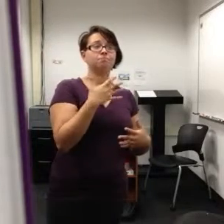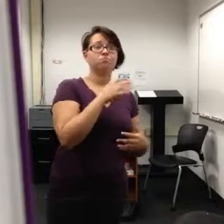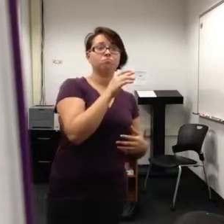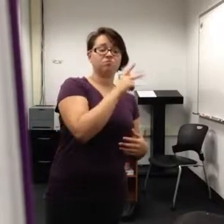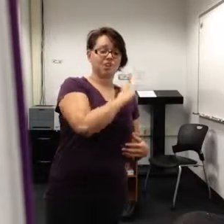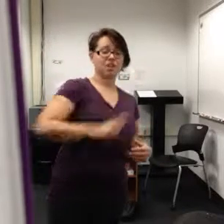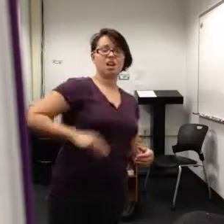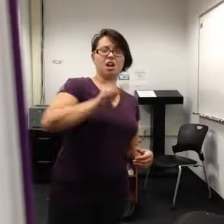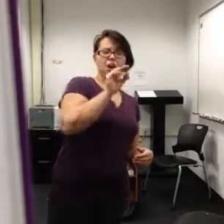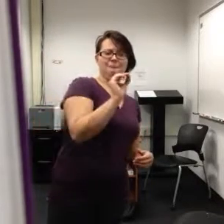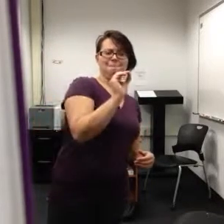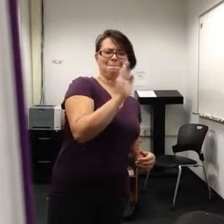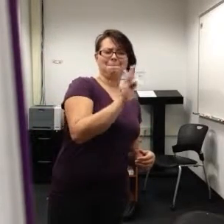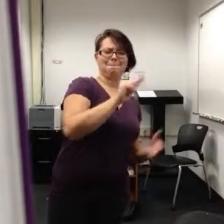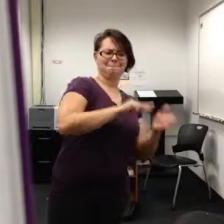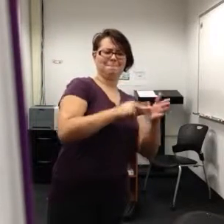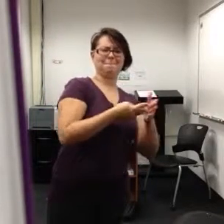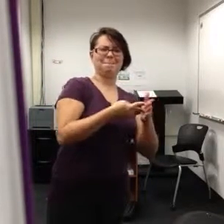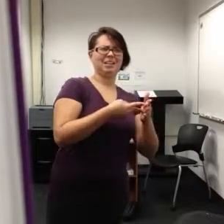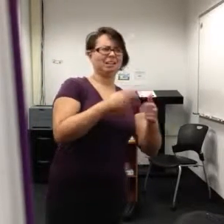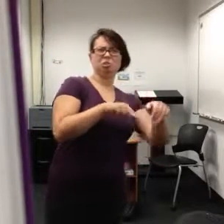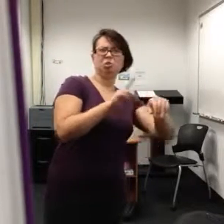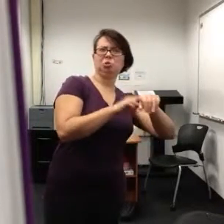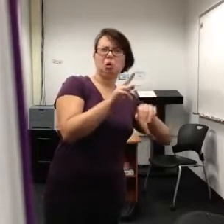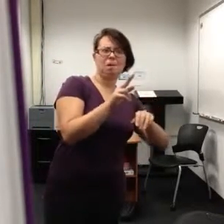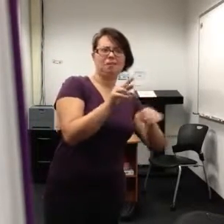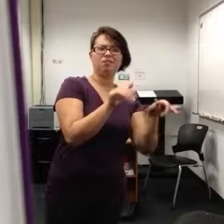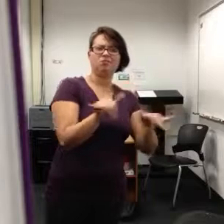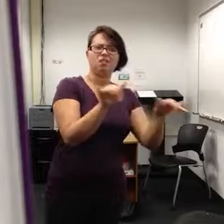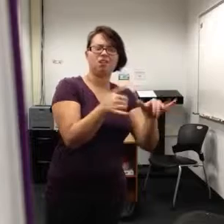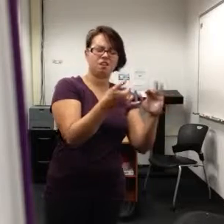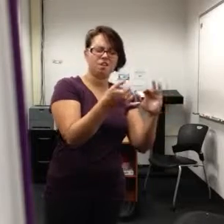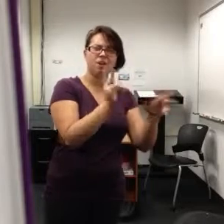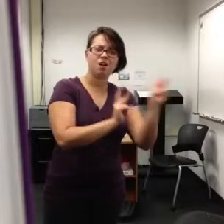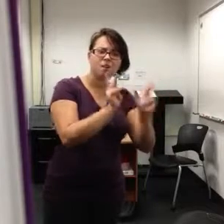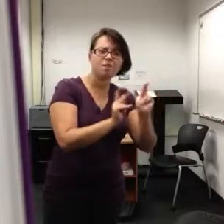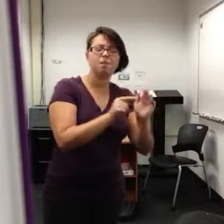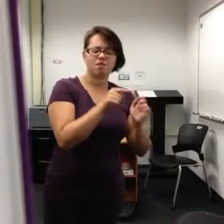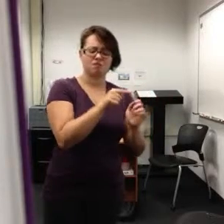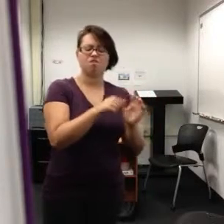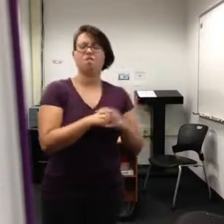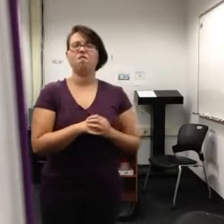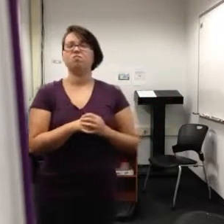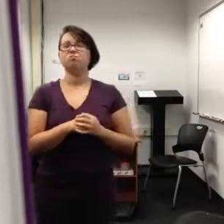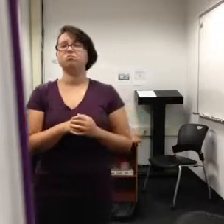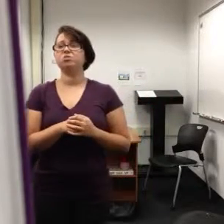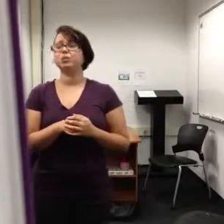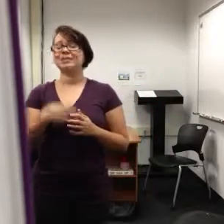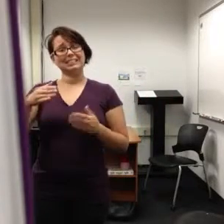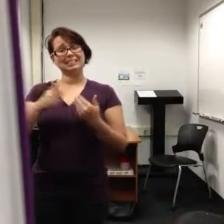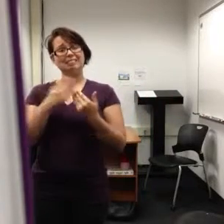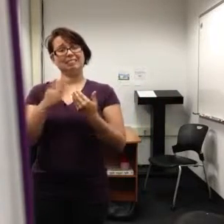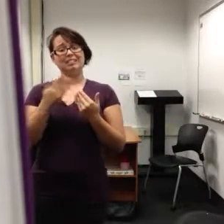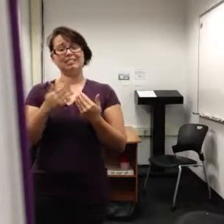people. And it's very easy at the beginning of the 21st century to